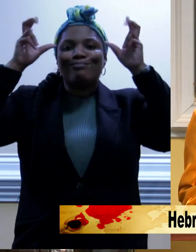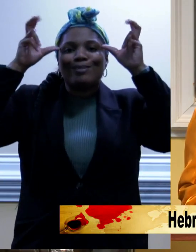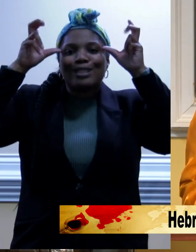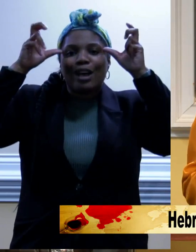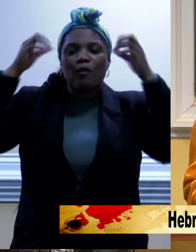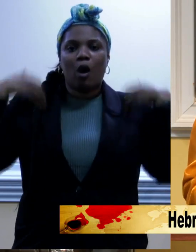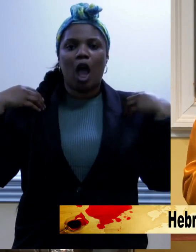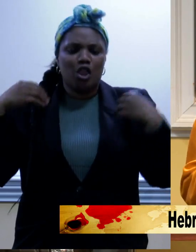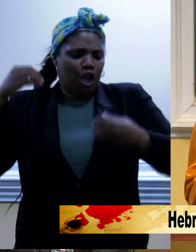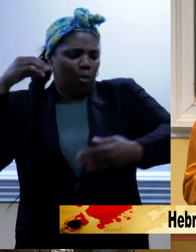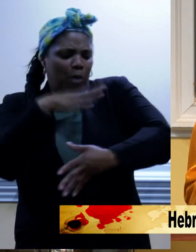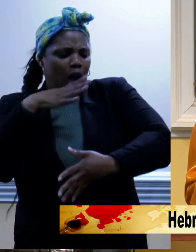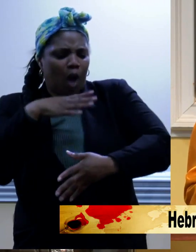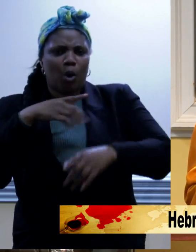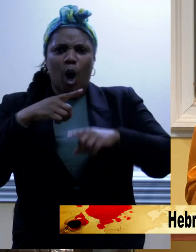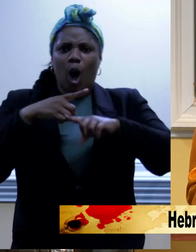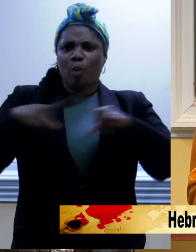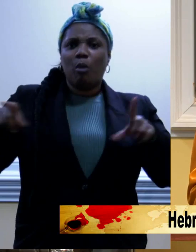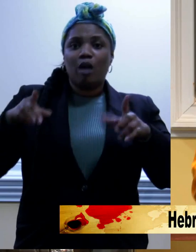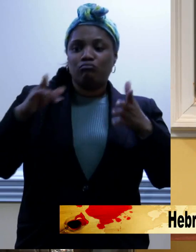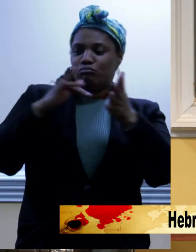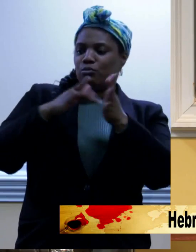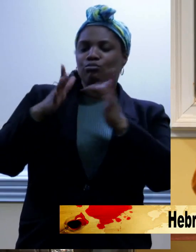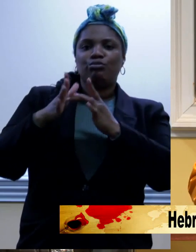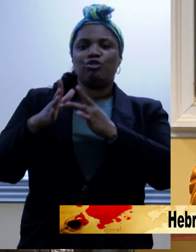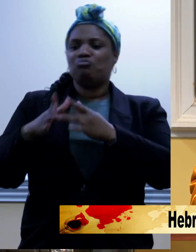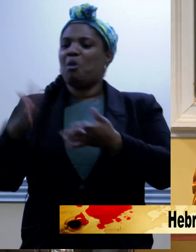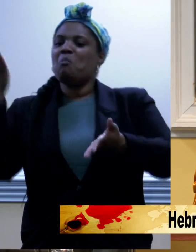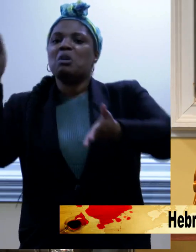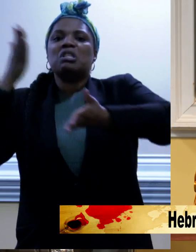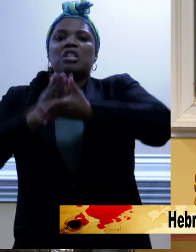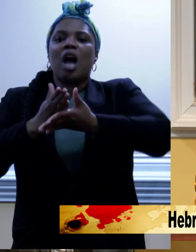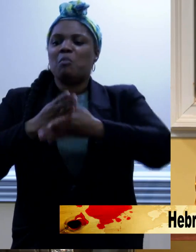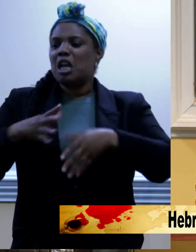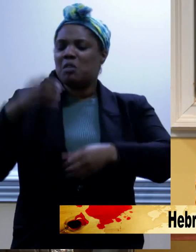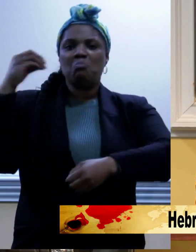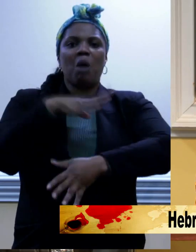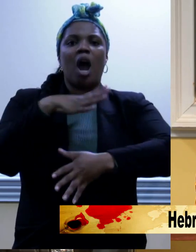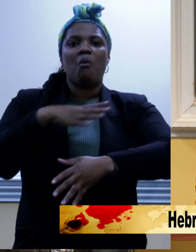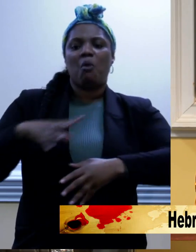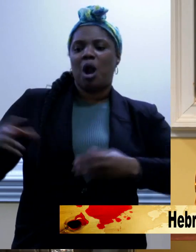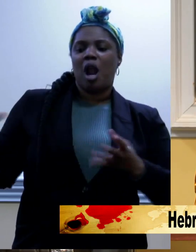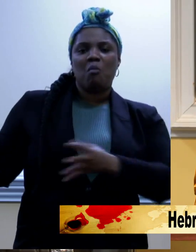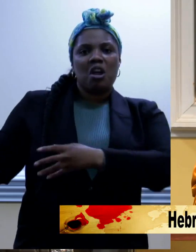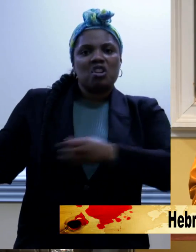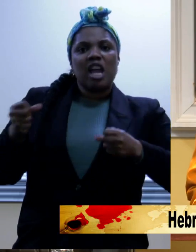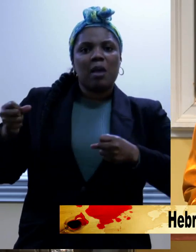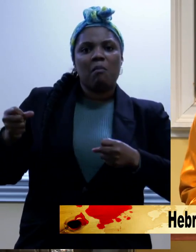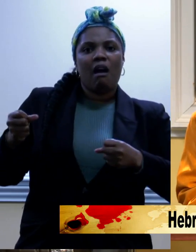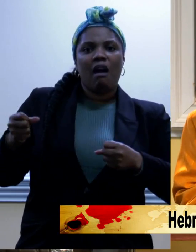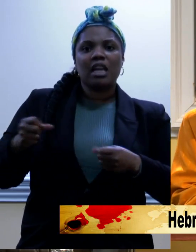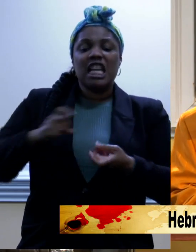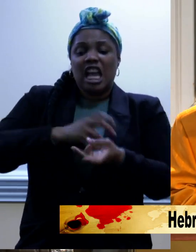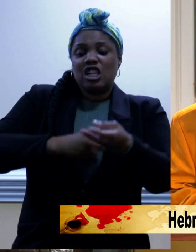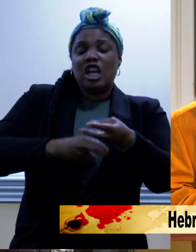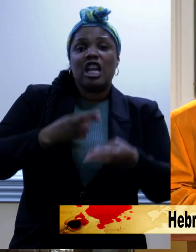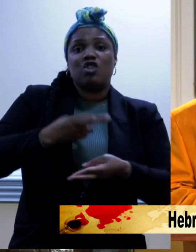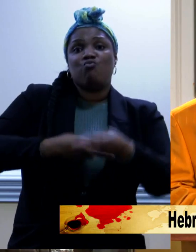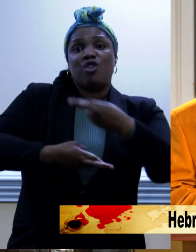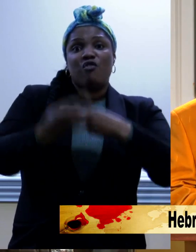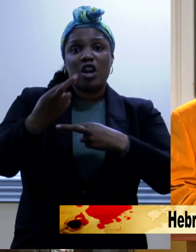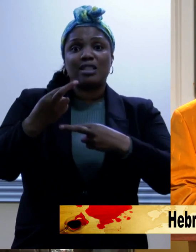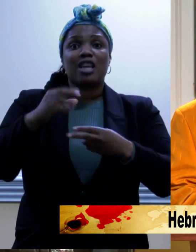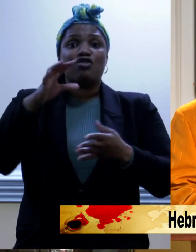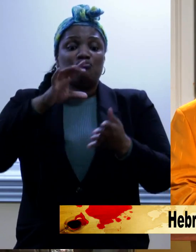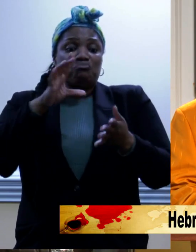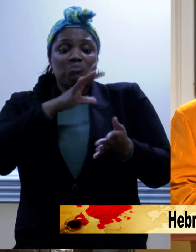that Adam, that Satan put on us in the Garden of Eden with Adam. He had to reverse it. He had to die to do that.